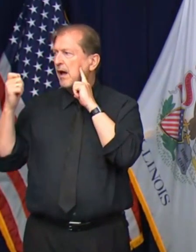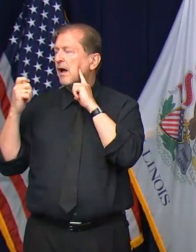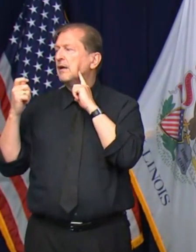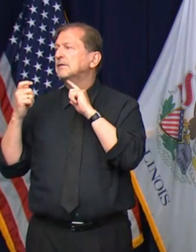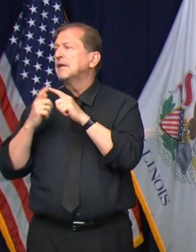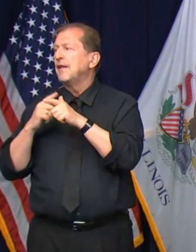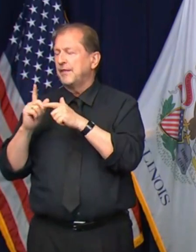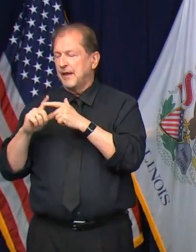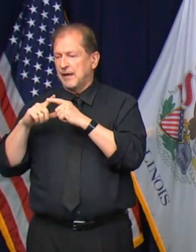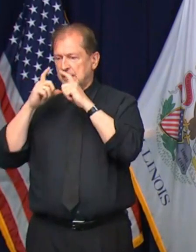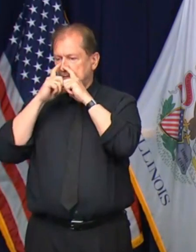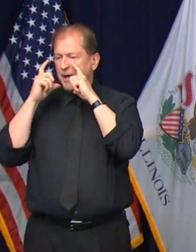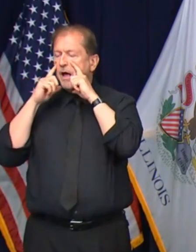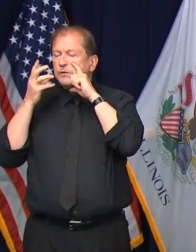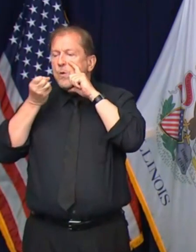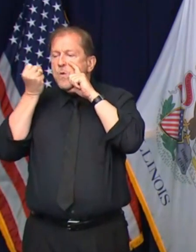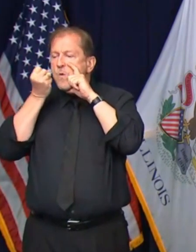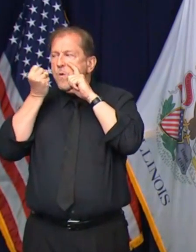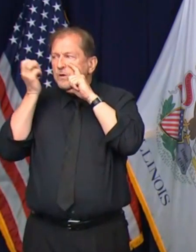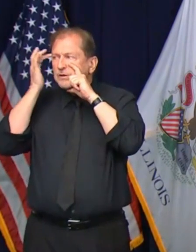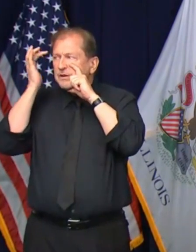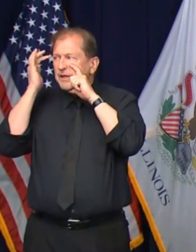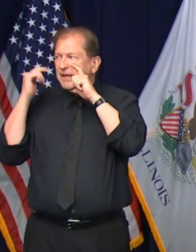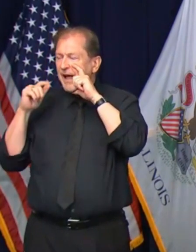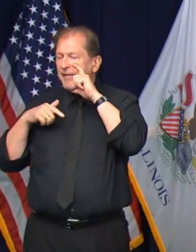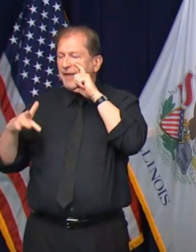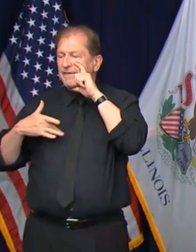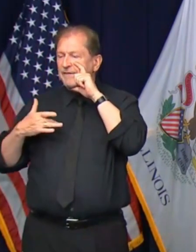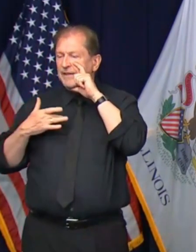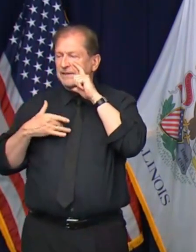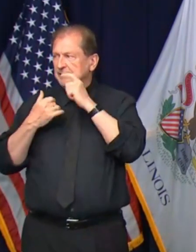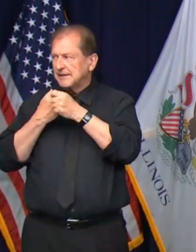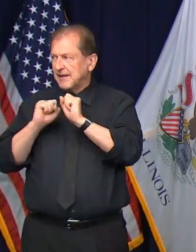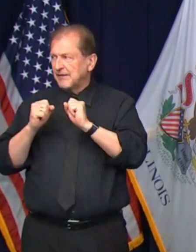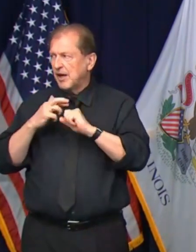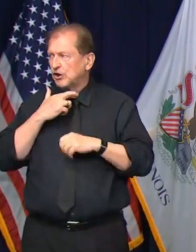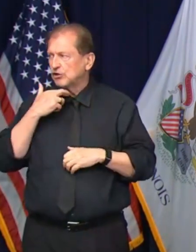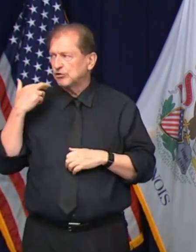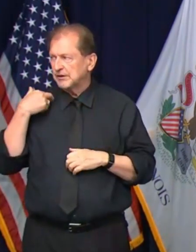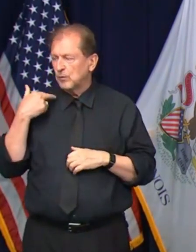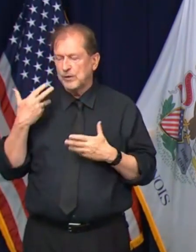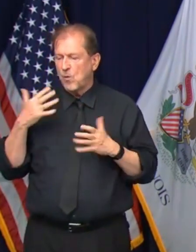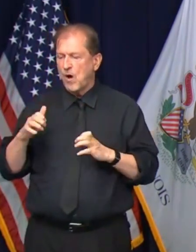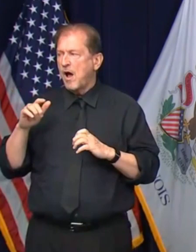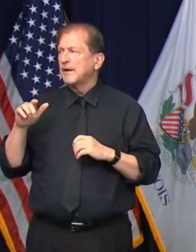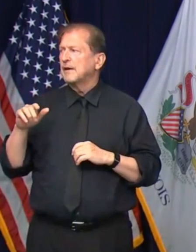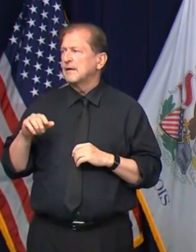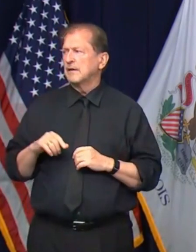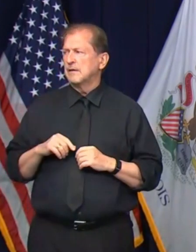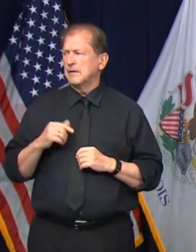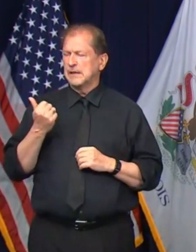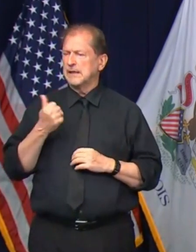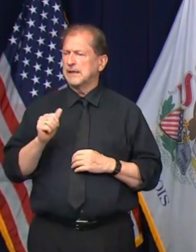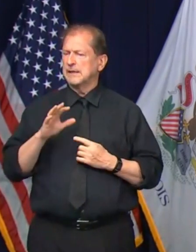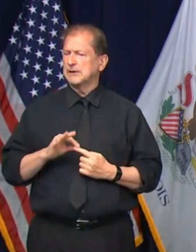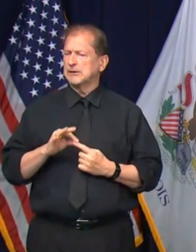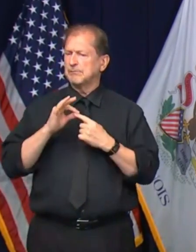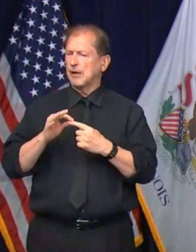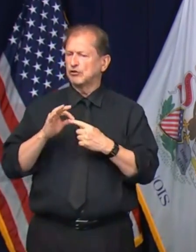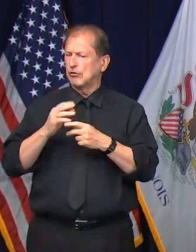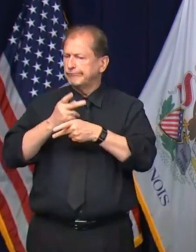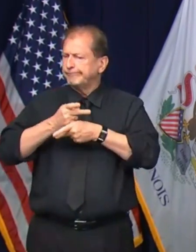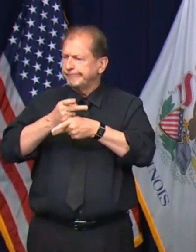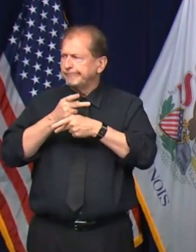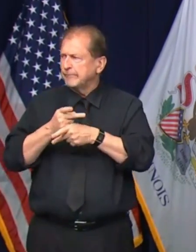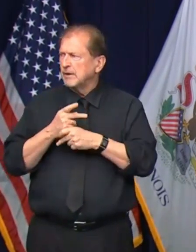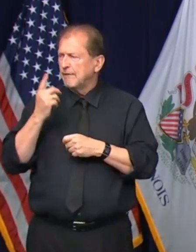COVID-19 particles and, quote, create a false sense of security and risk our staff and guests' health. Are there any kind of special precautions or